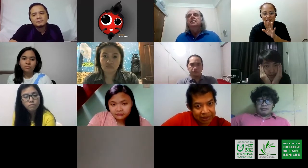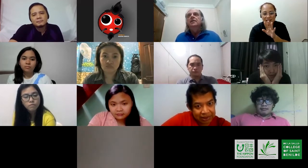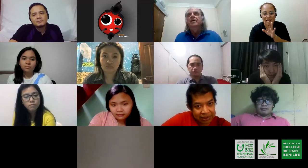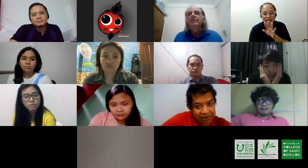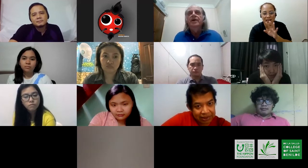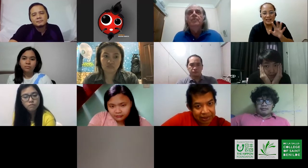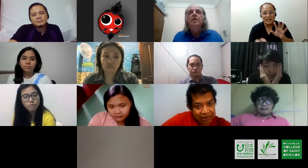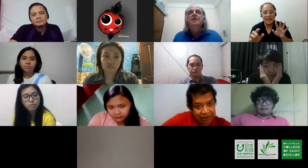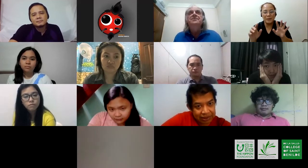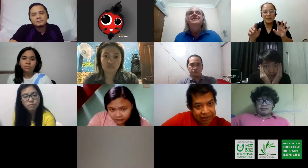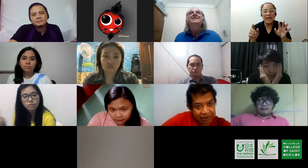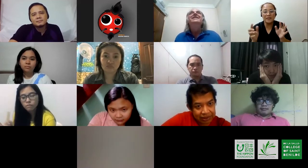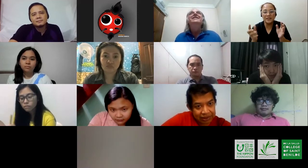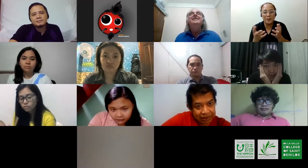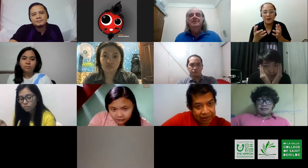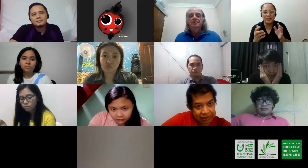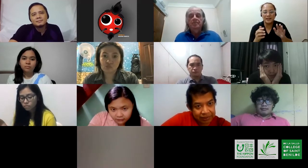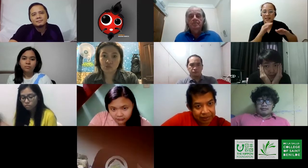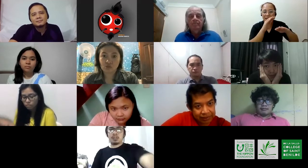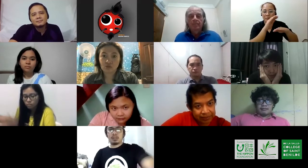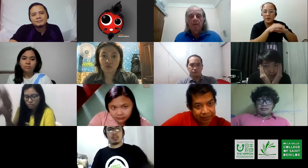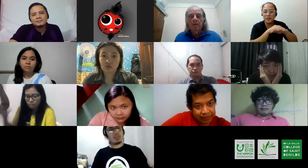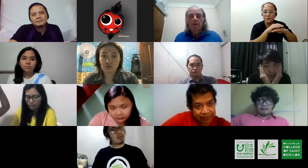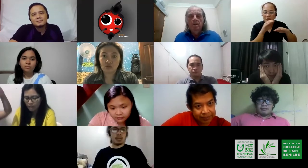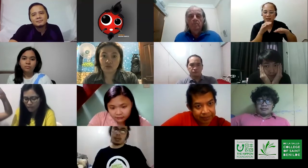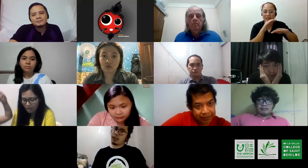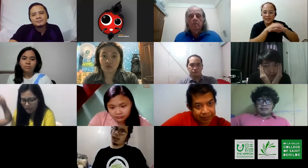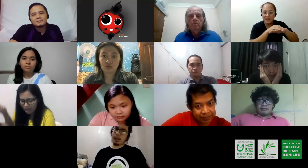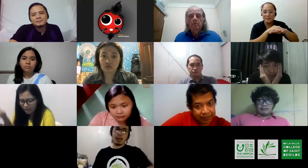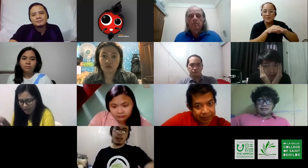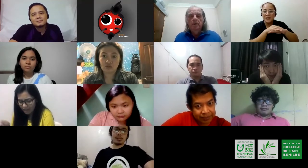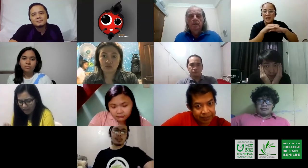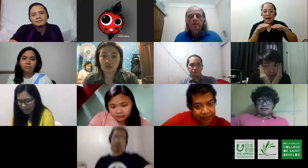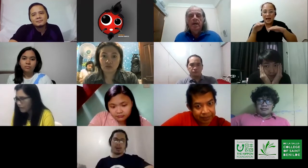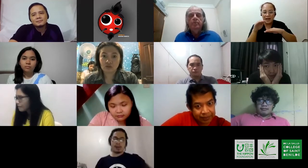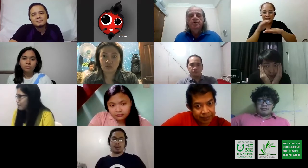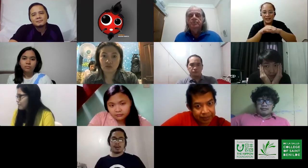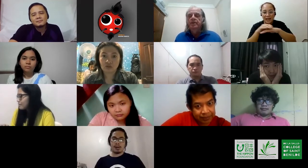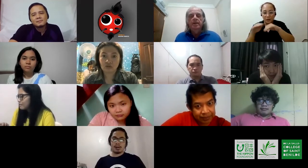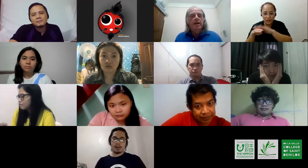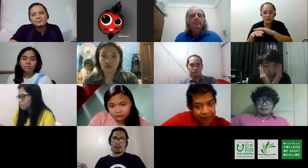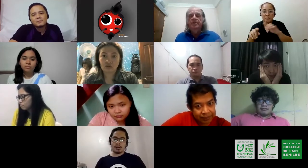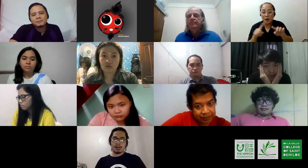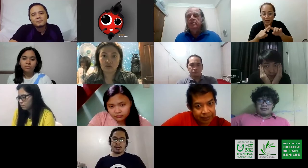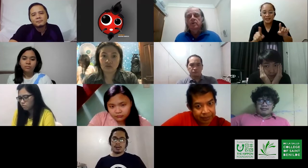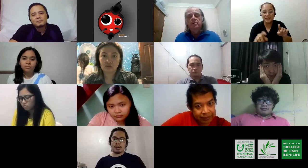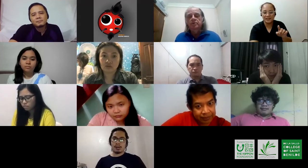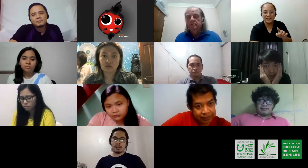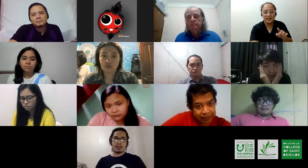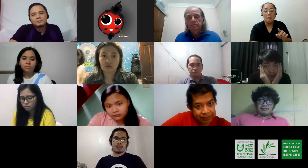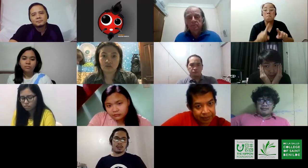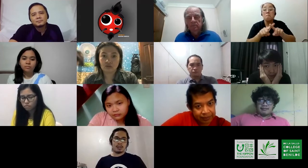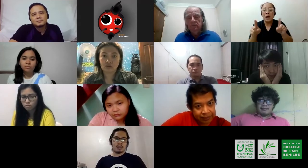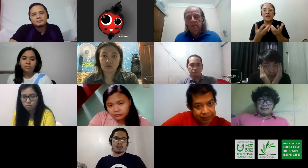I forgot what I But said. they have separate, they both speak the same Language, but have a language, different but culture.